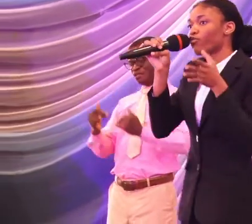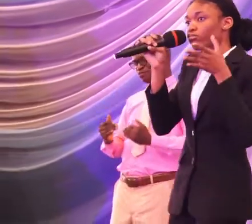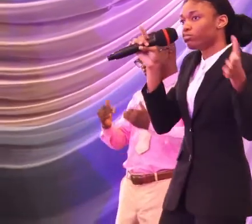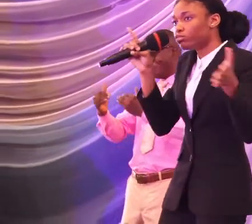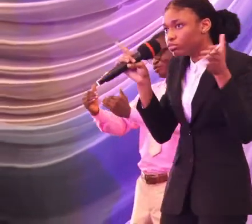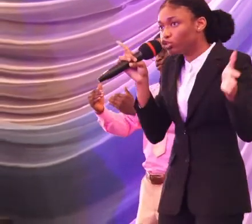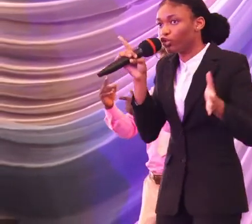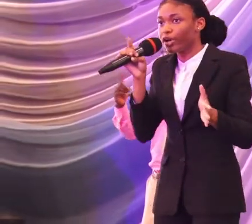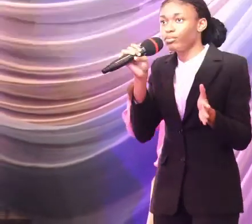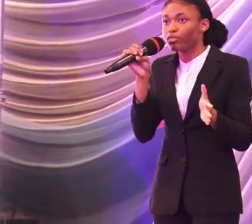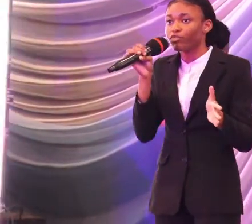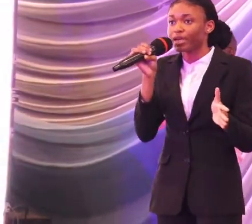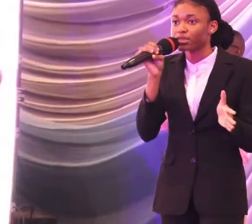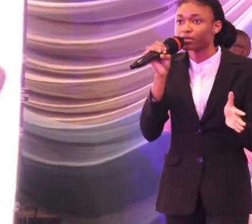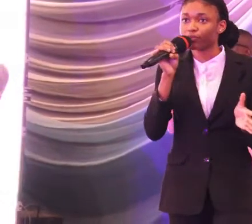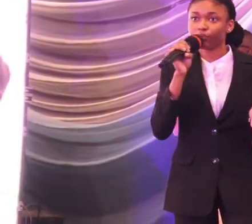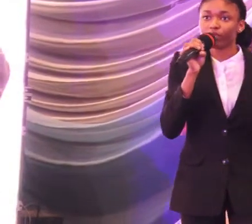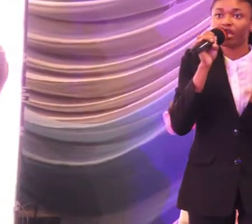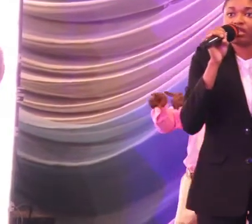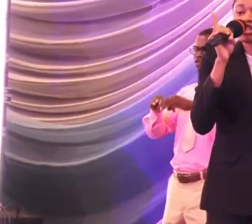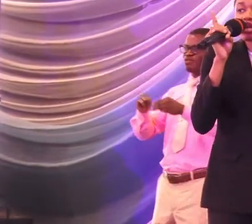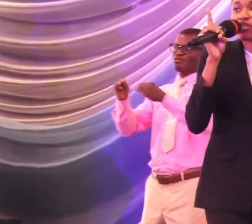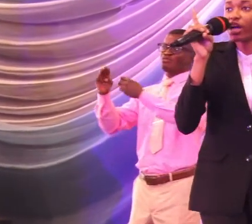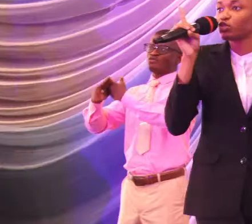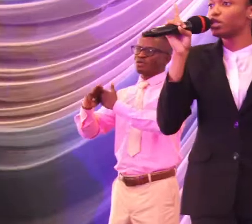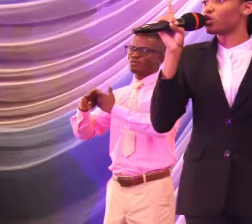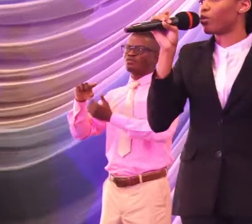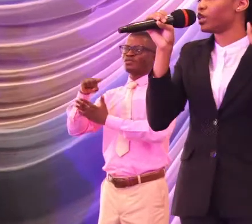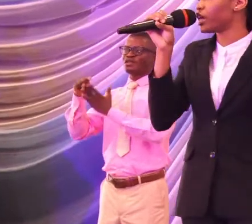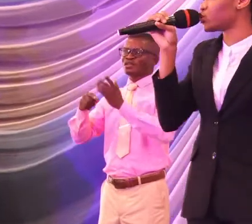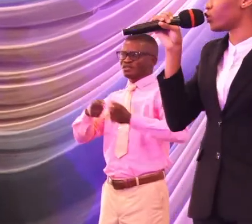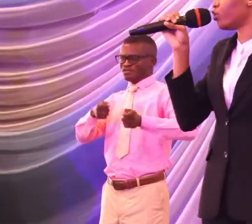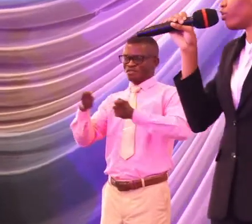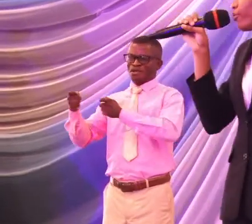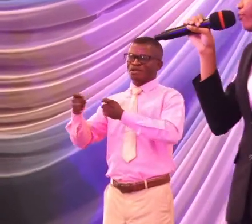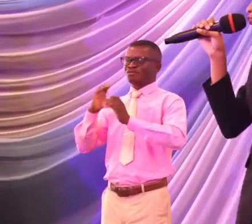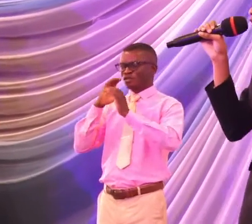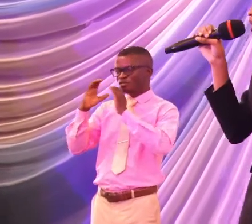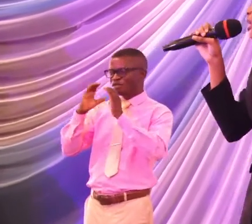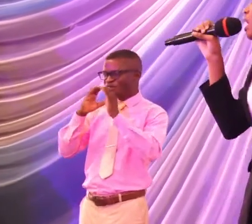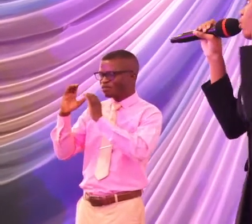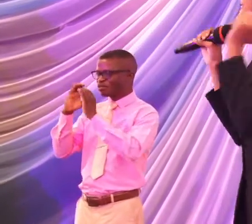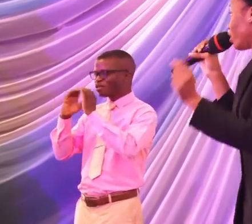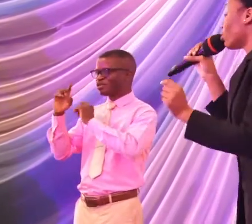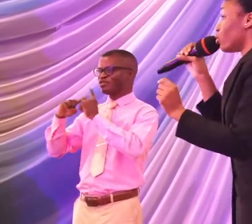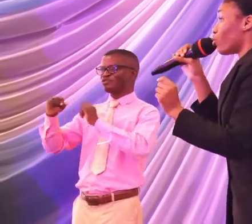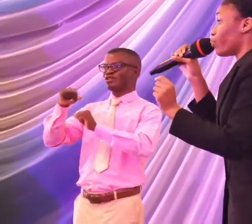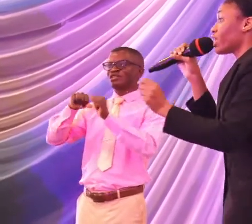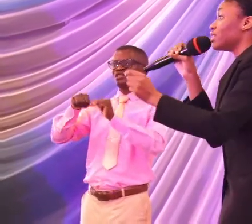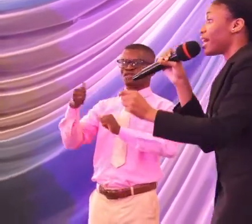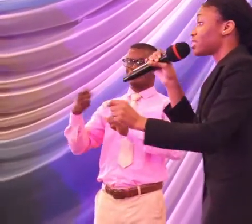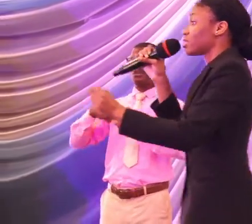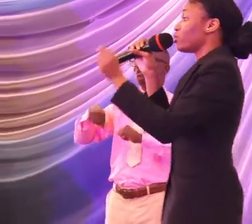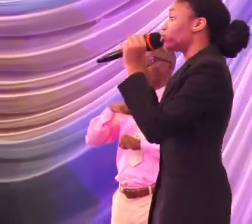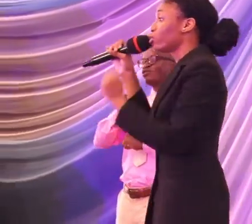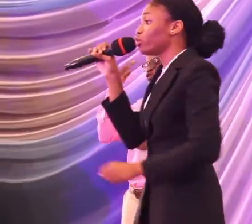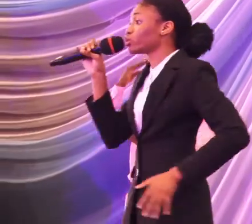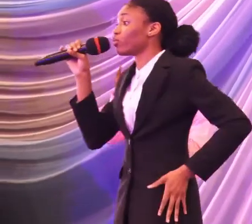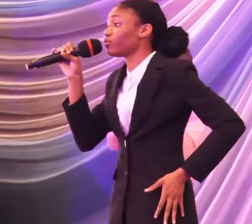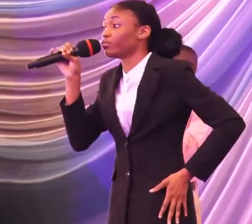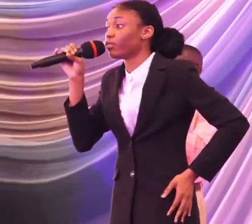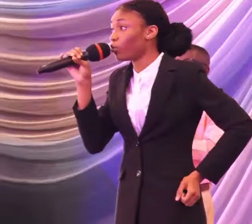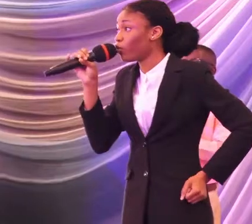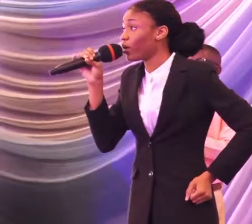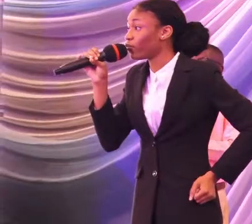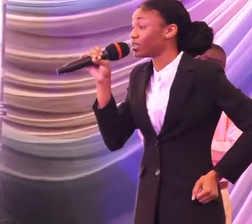of during movements. These traffickers would need to communicate with one another. We all know that through the use